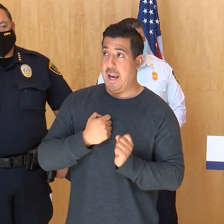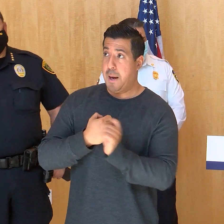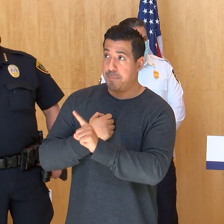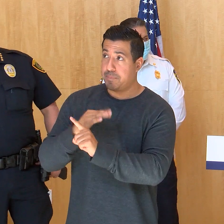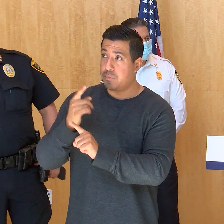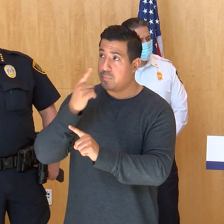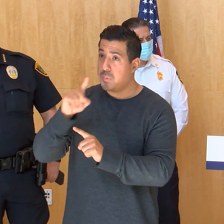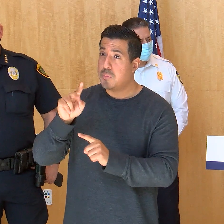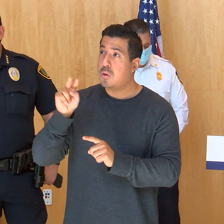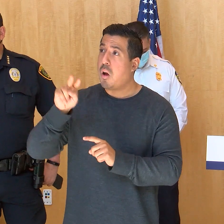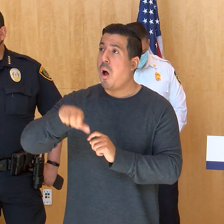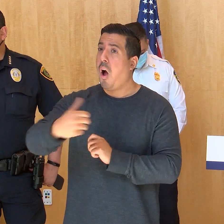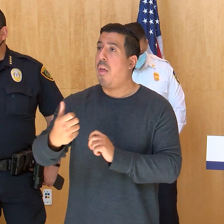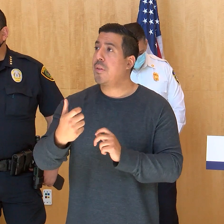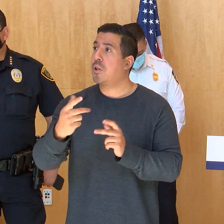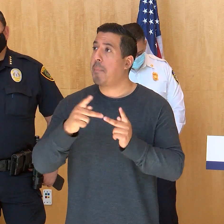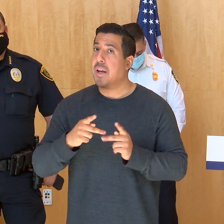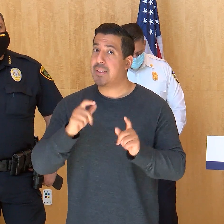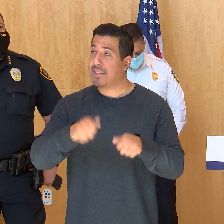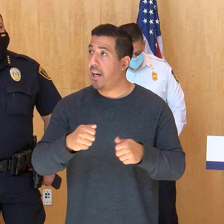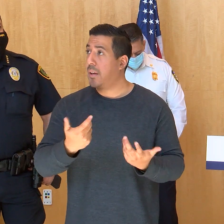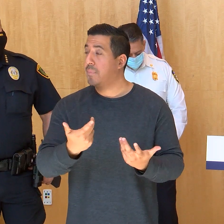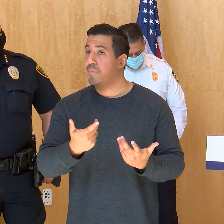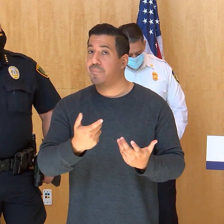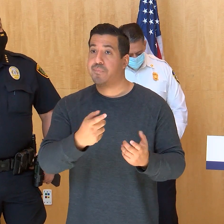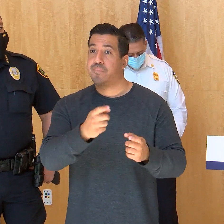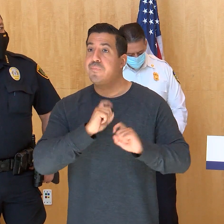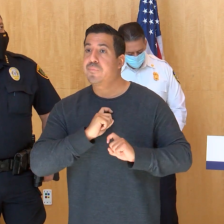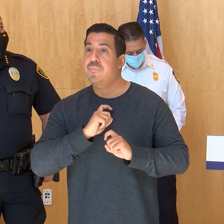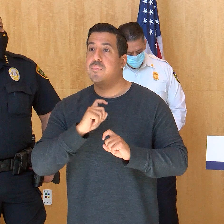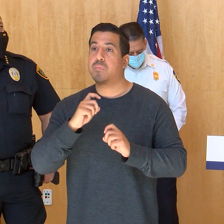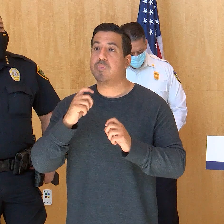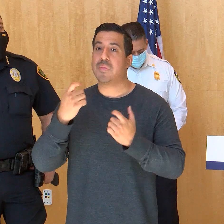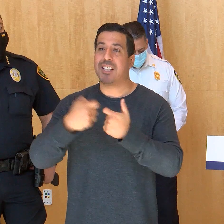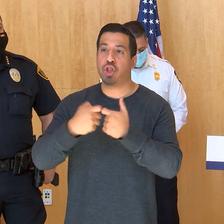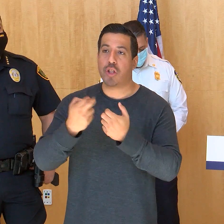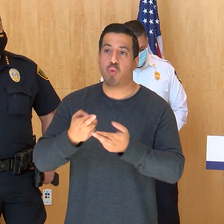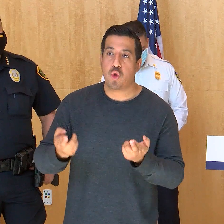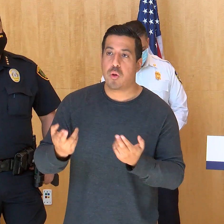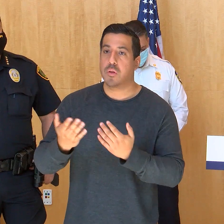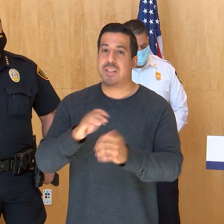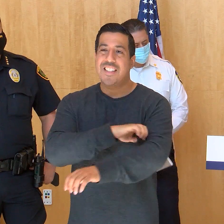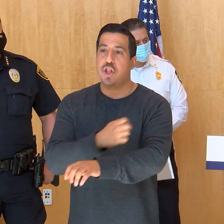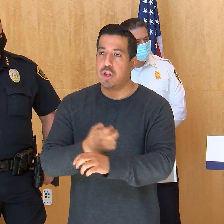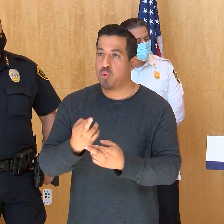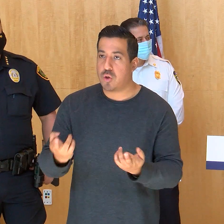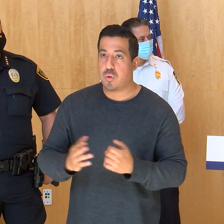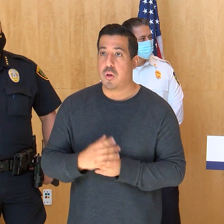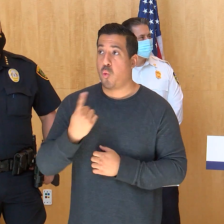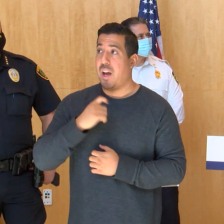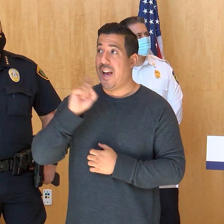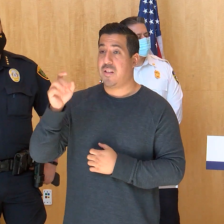look to other entities that could give us energy resources. So one they have asked is a